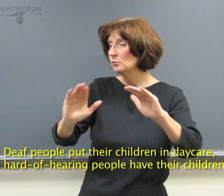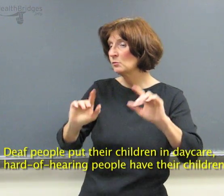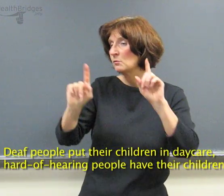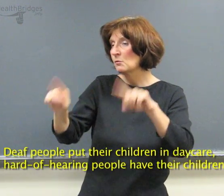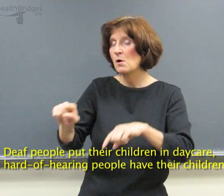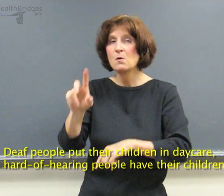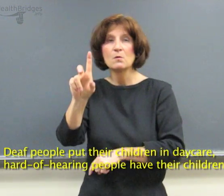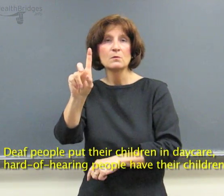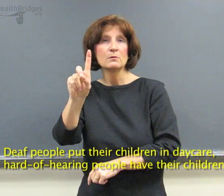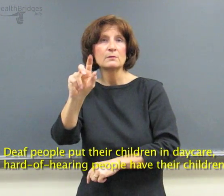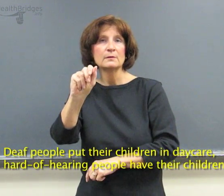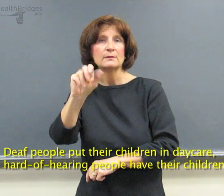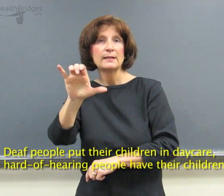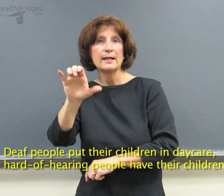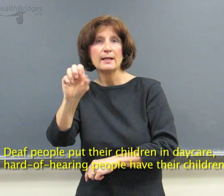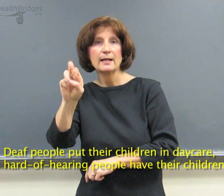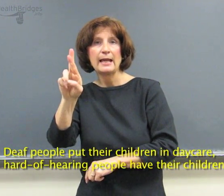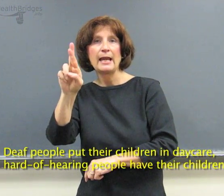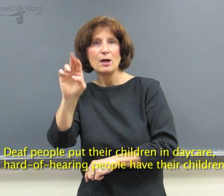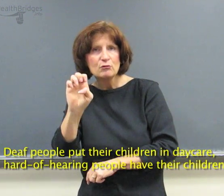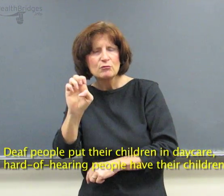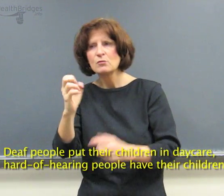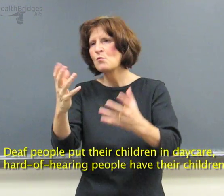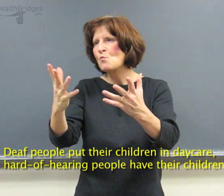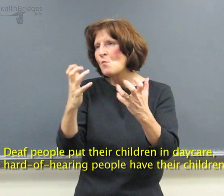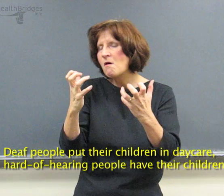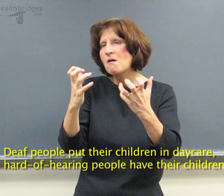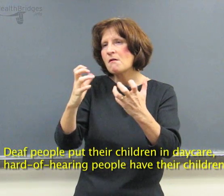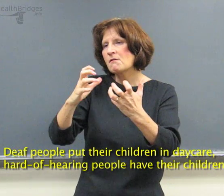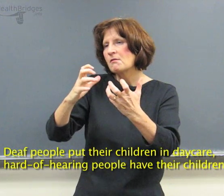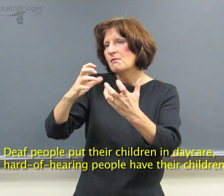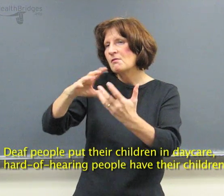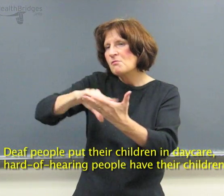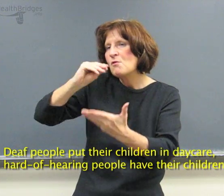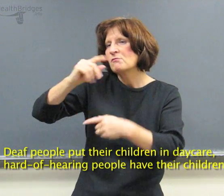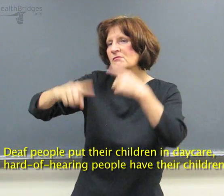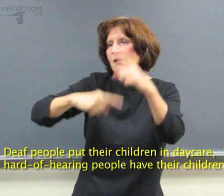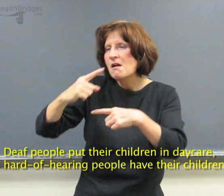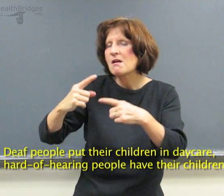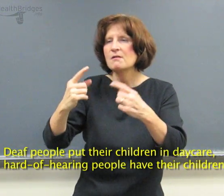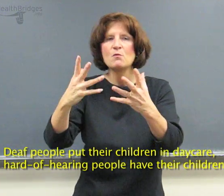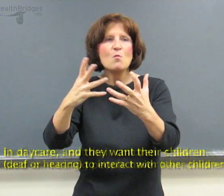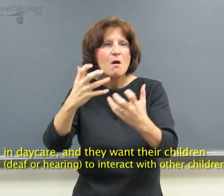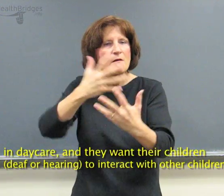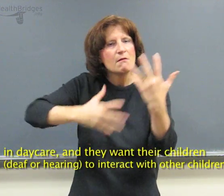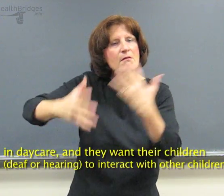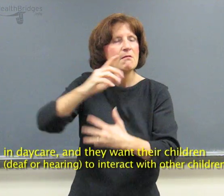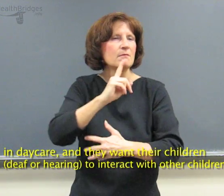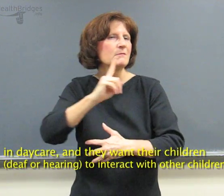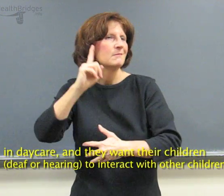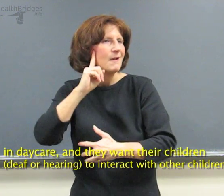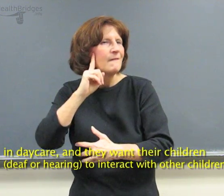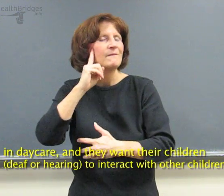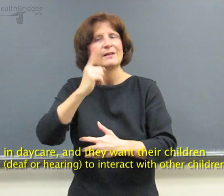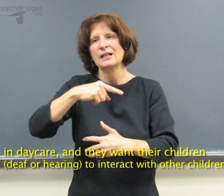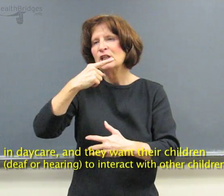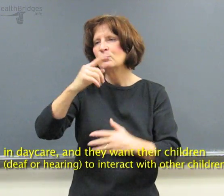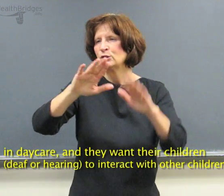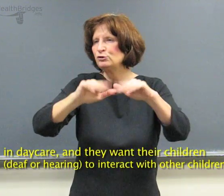services and professions. Deaf people put their children in daycare. Hard of hearing people have their children